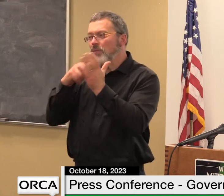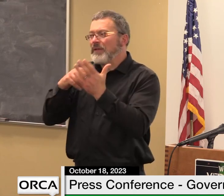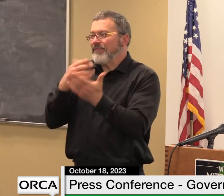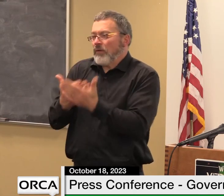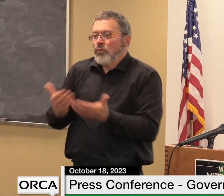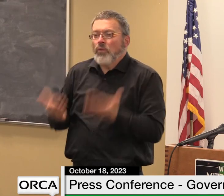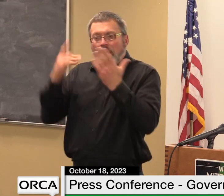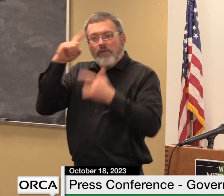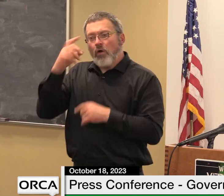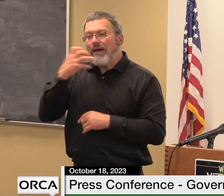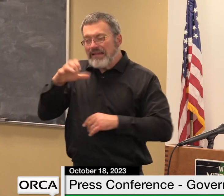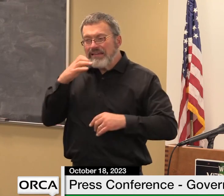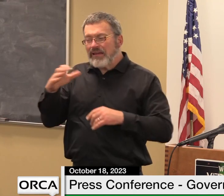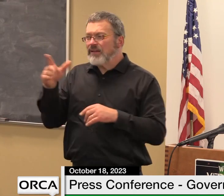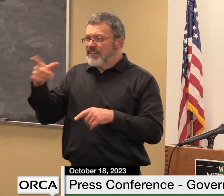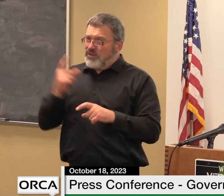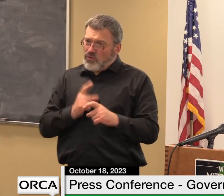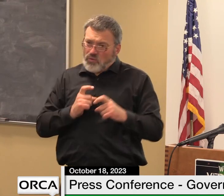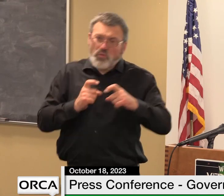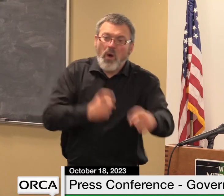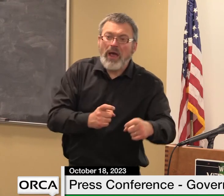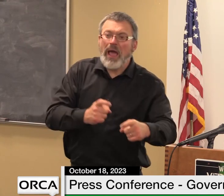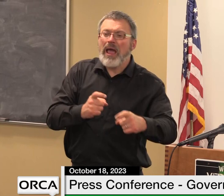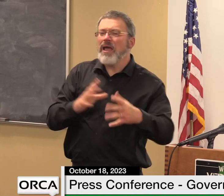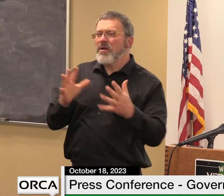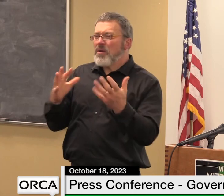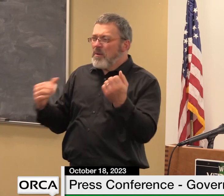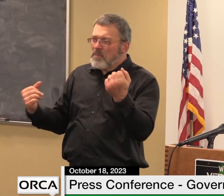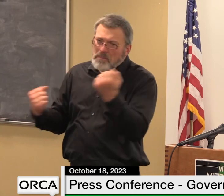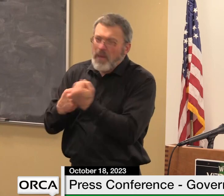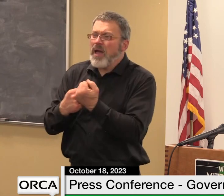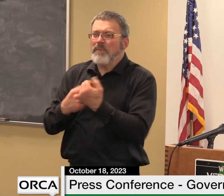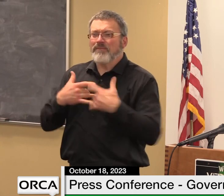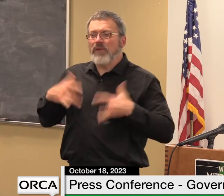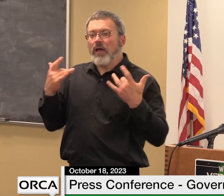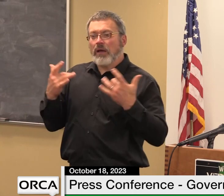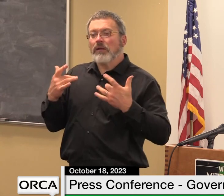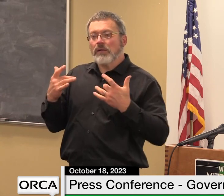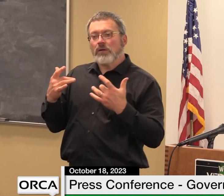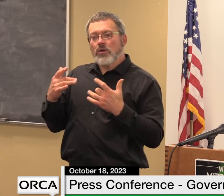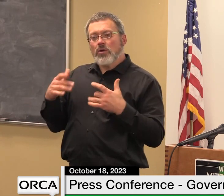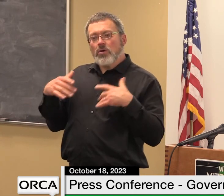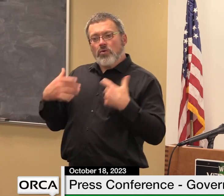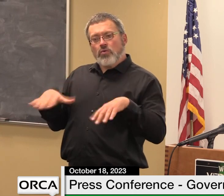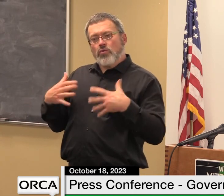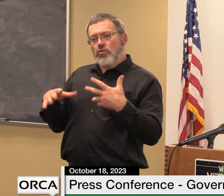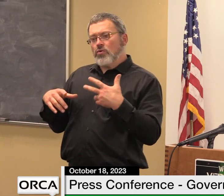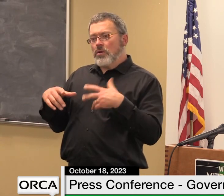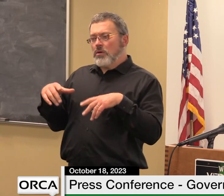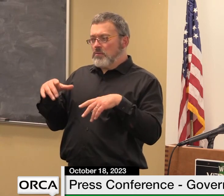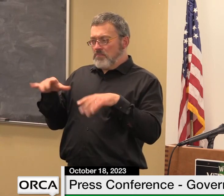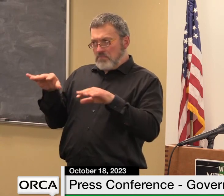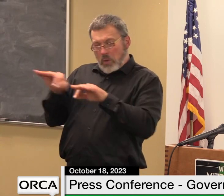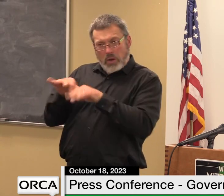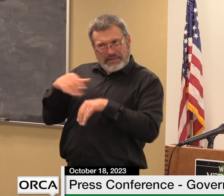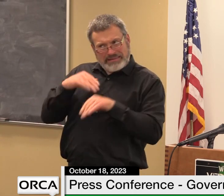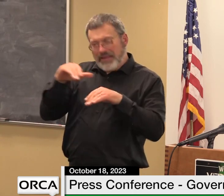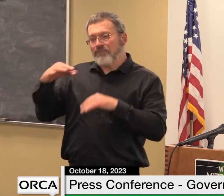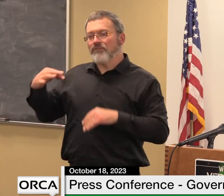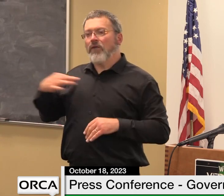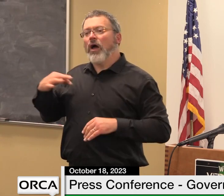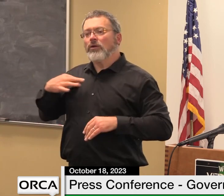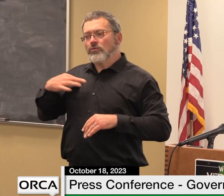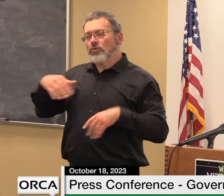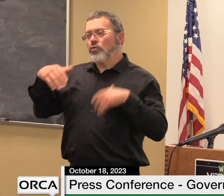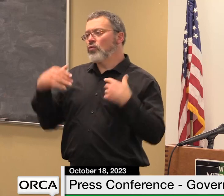donate their tires, the many sponsors of the event, and most importantly, all the volunteers who work so hard year after